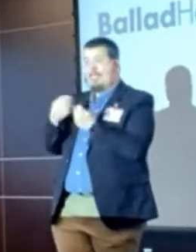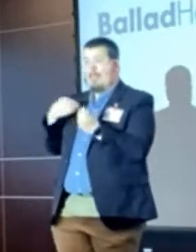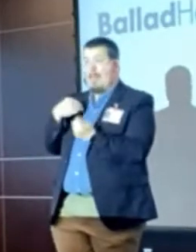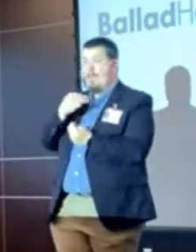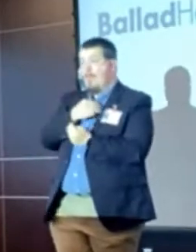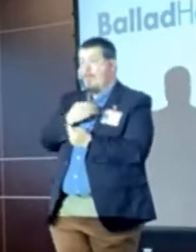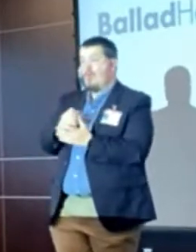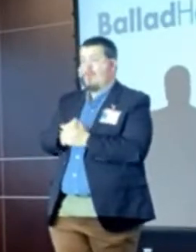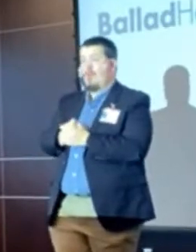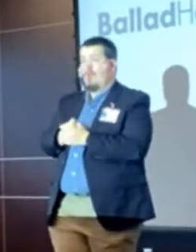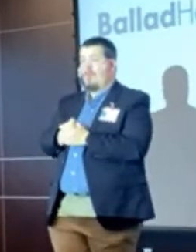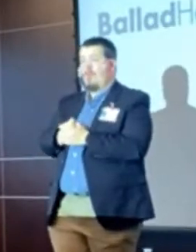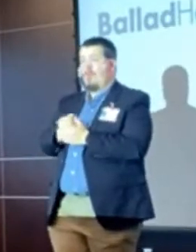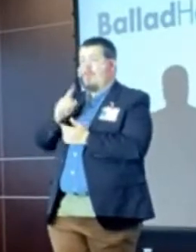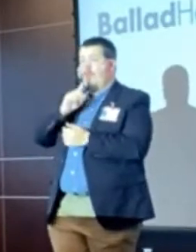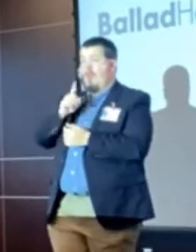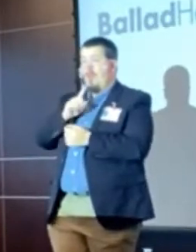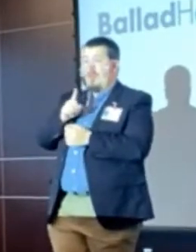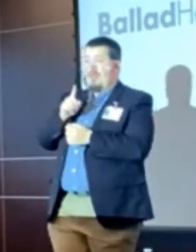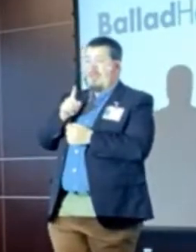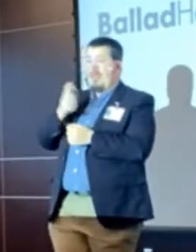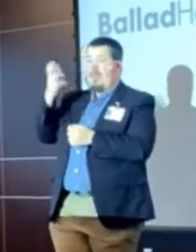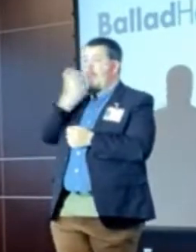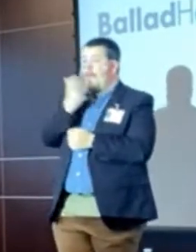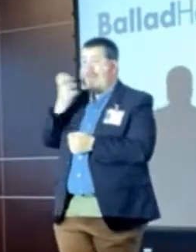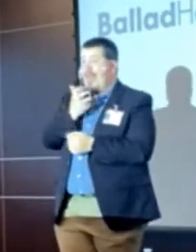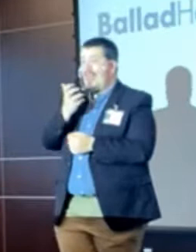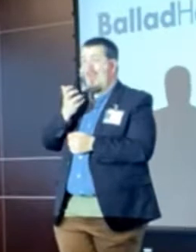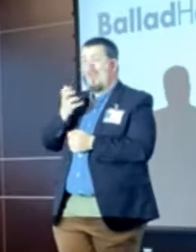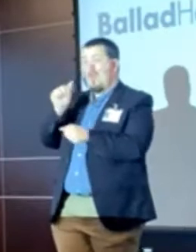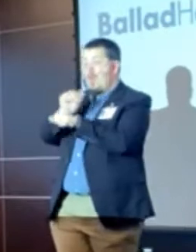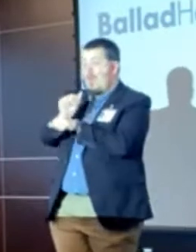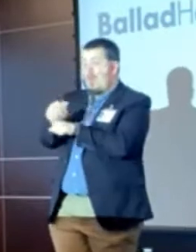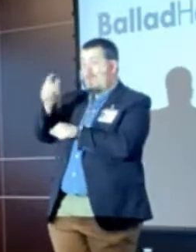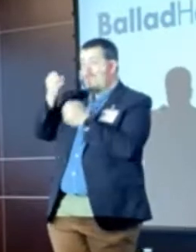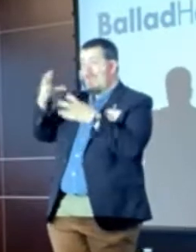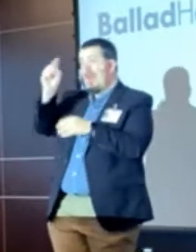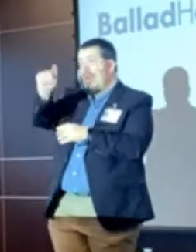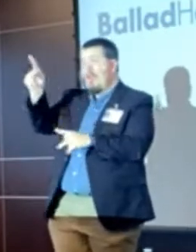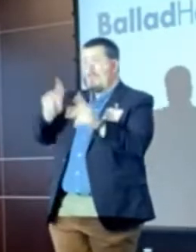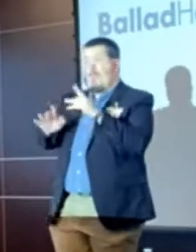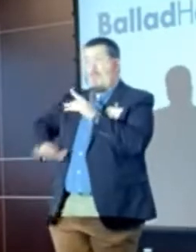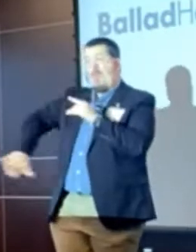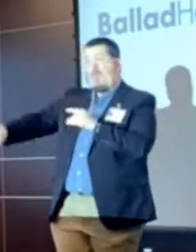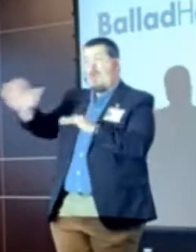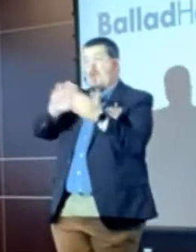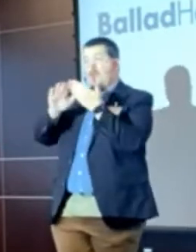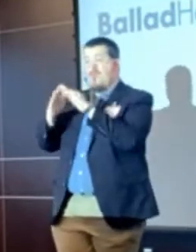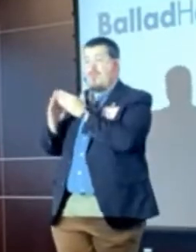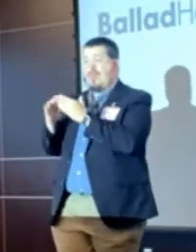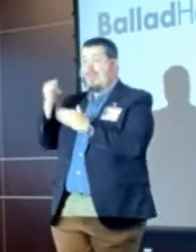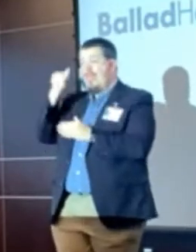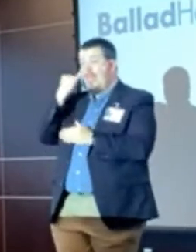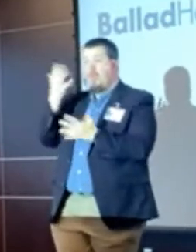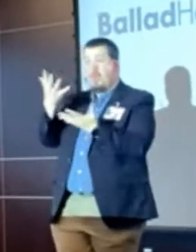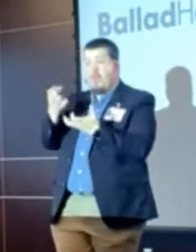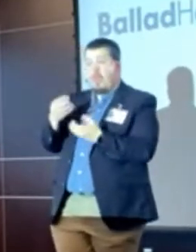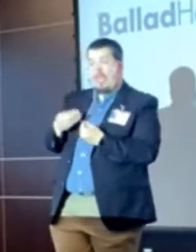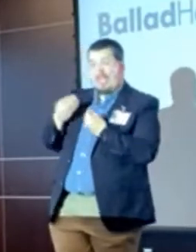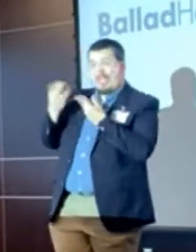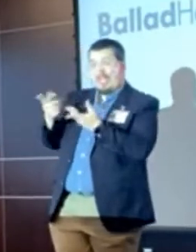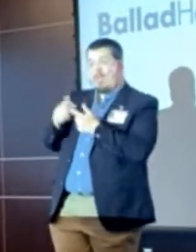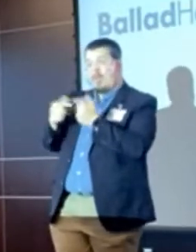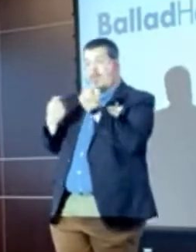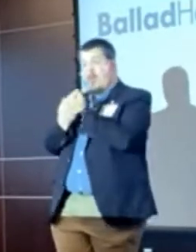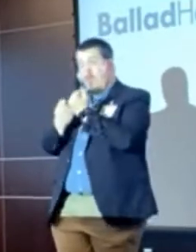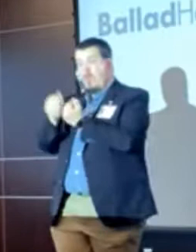members. And it's just an amazing effort by many people across our community. If you would like to donate to